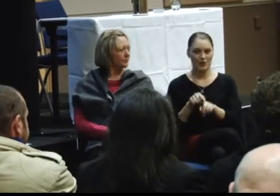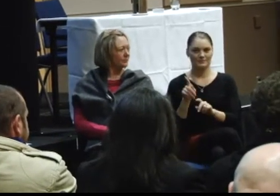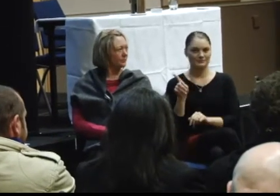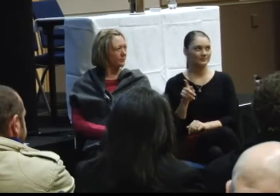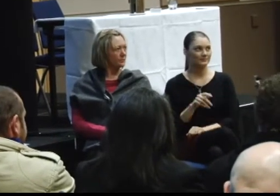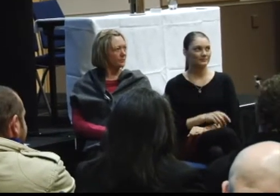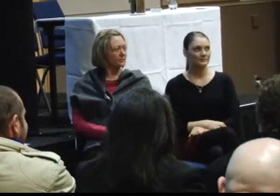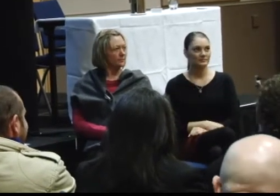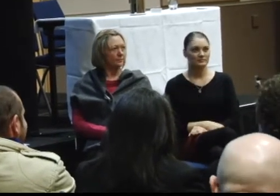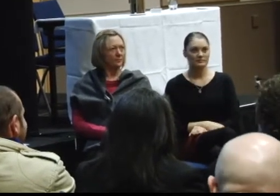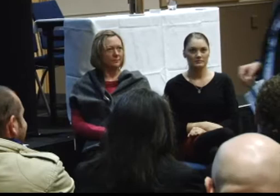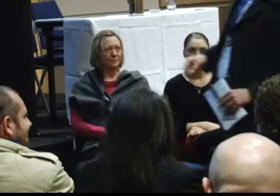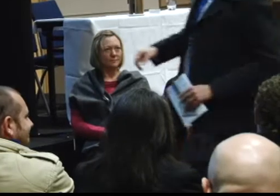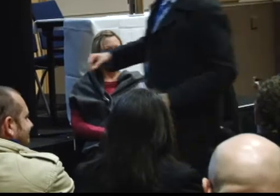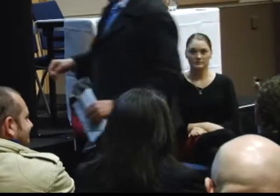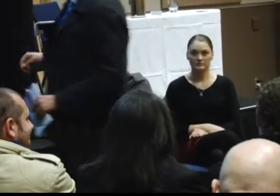have time for... Oh.